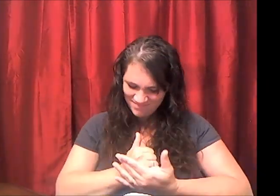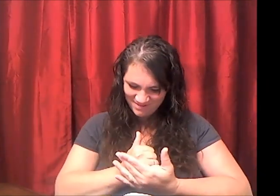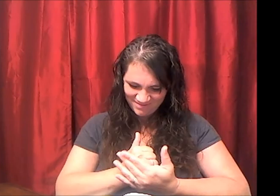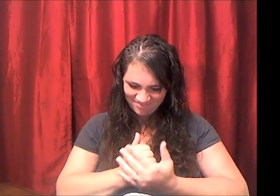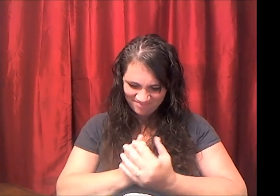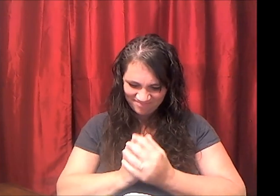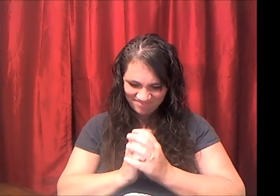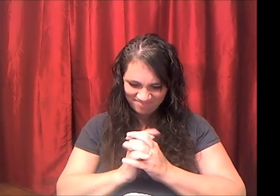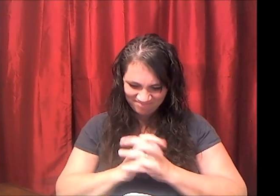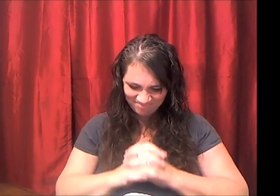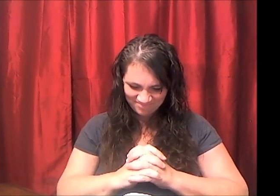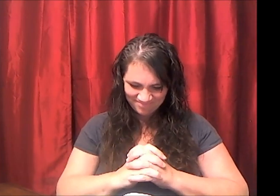day.